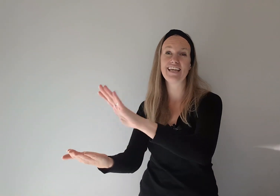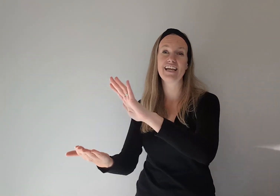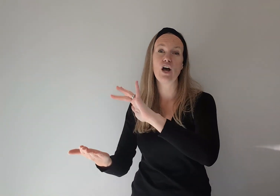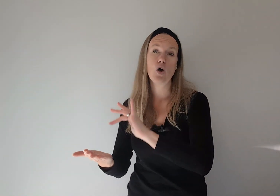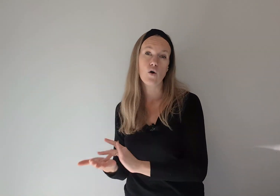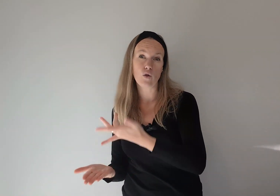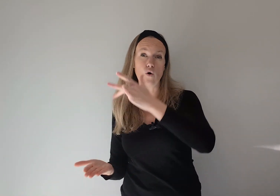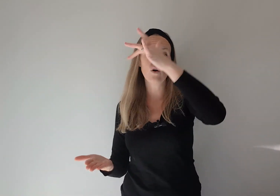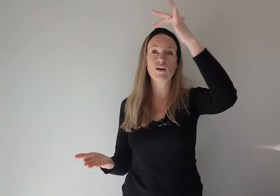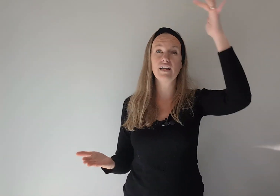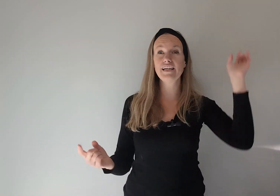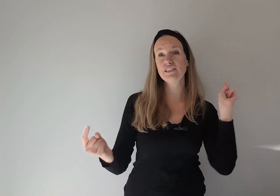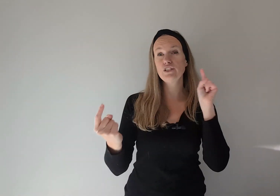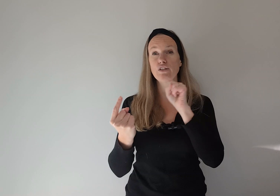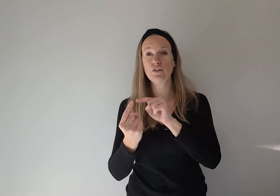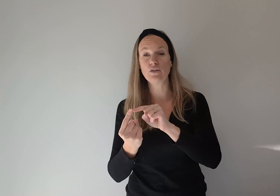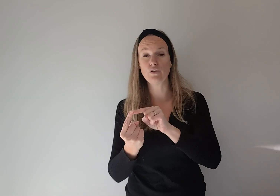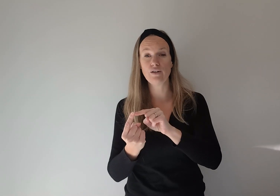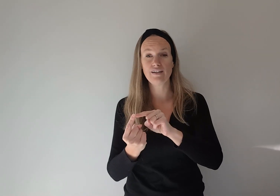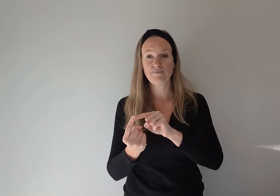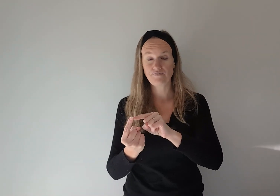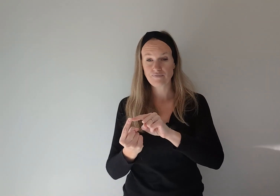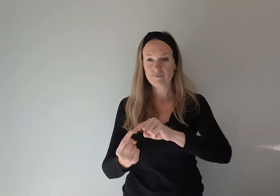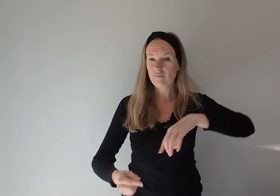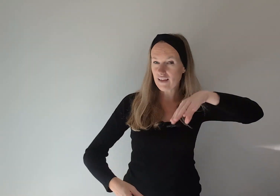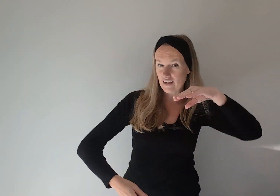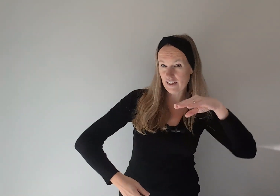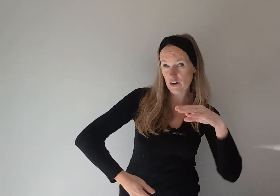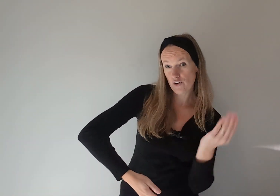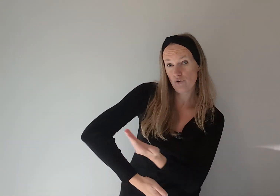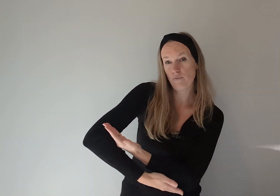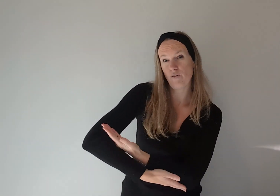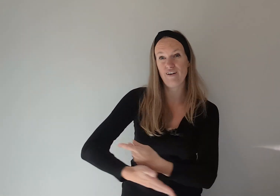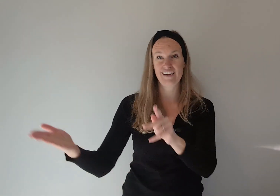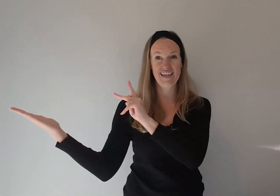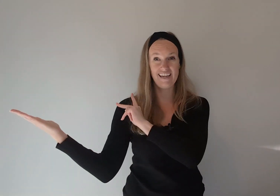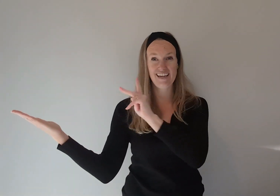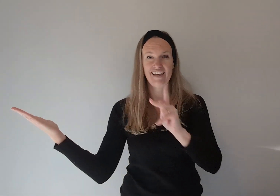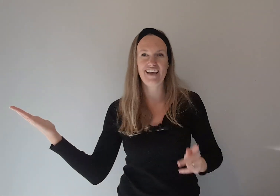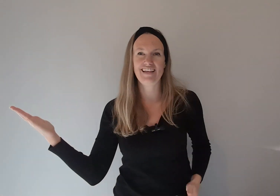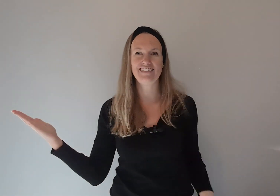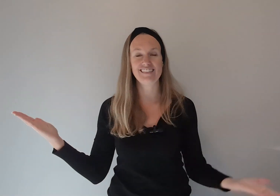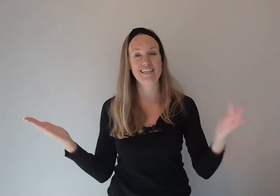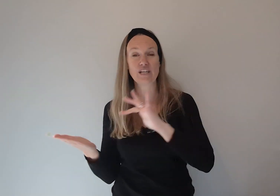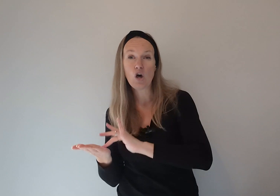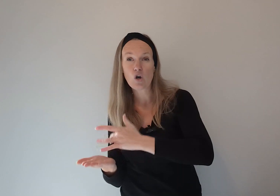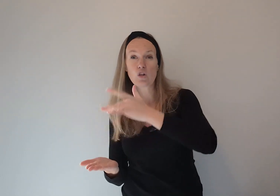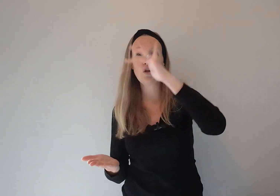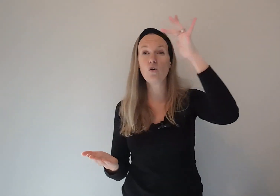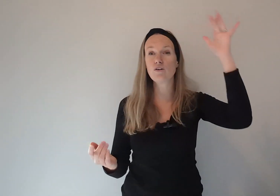sing, glory to the newborn king. And then it just says